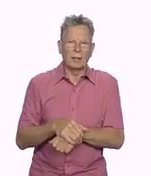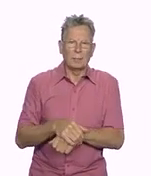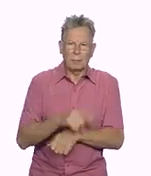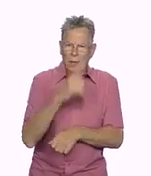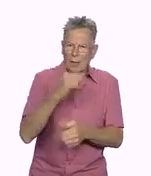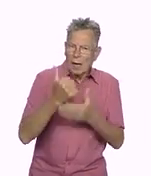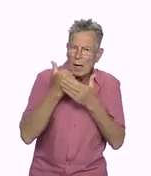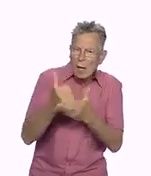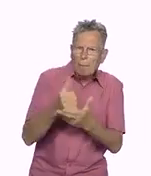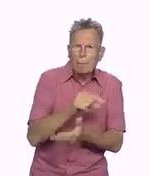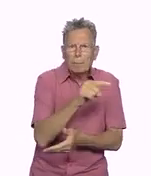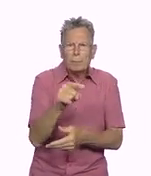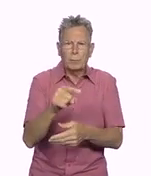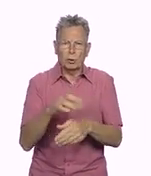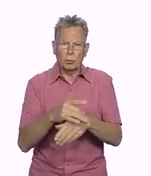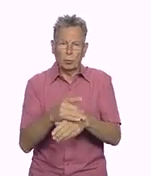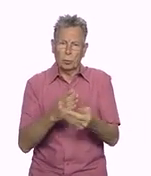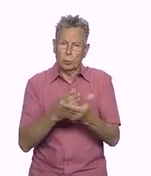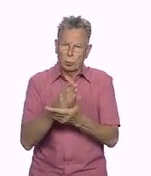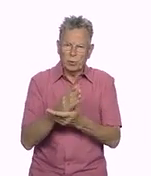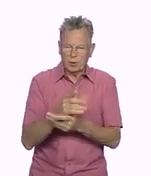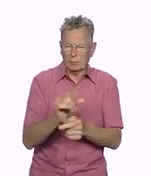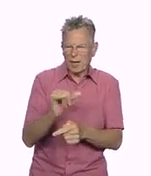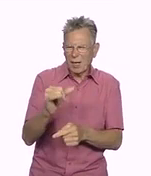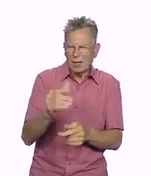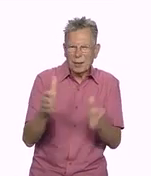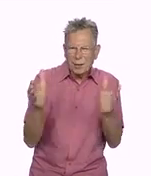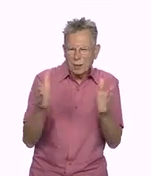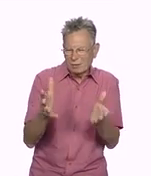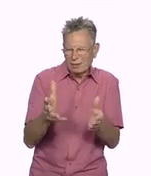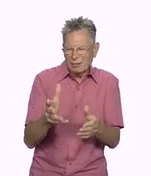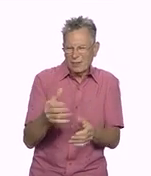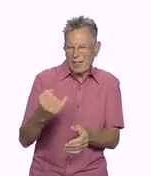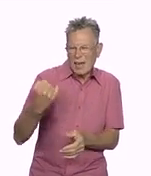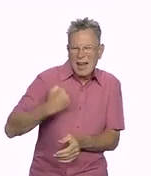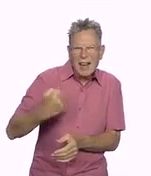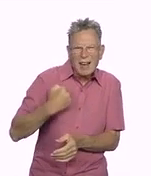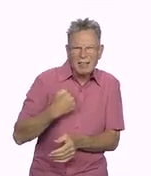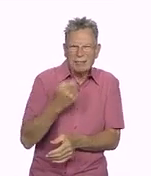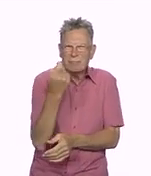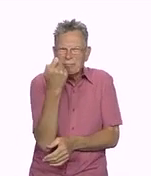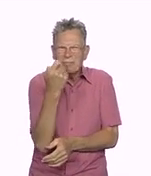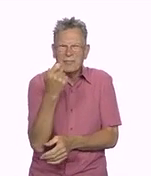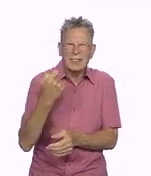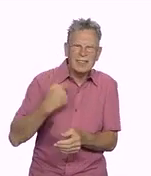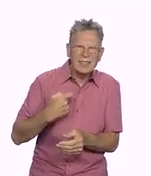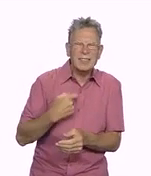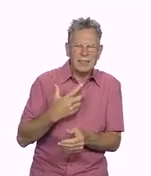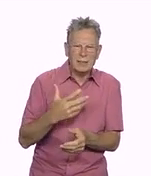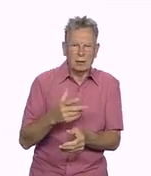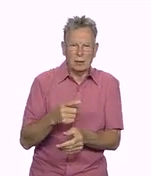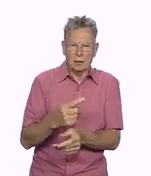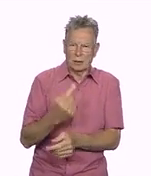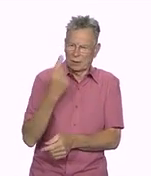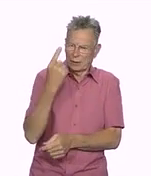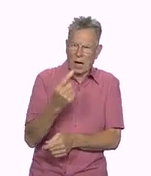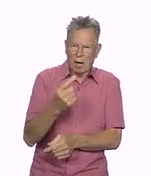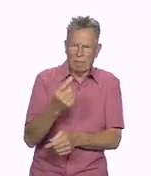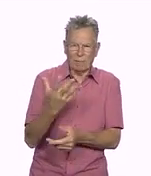You can help them to do this by managing minor illnesses yourself and by making sure you follow treatment instructions and attend